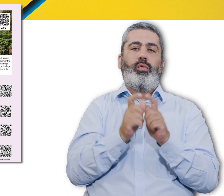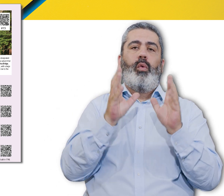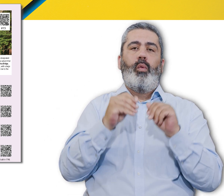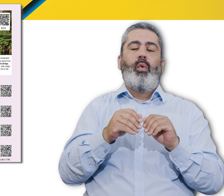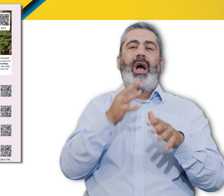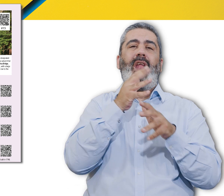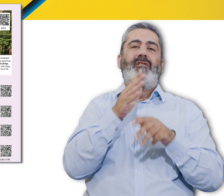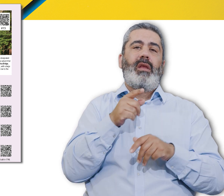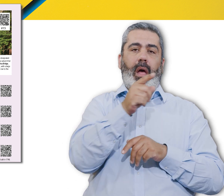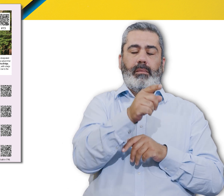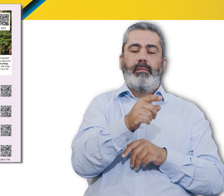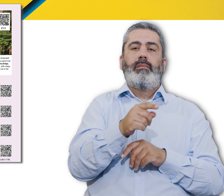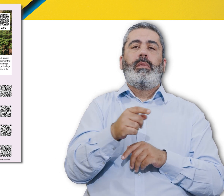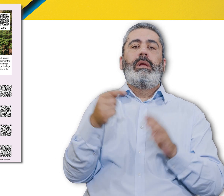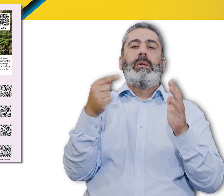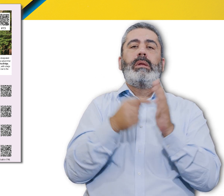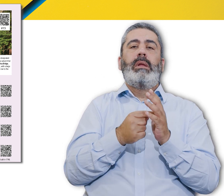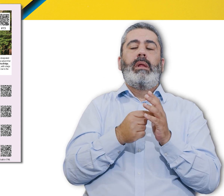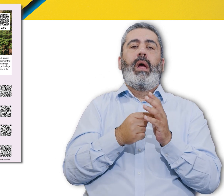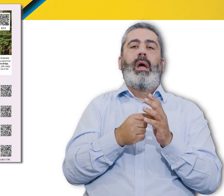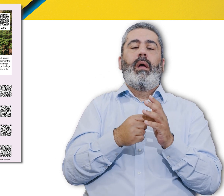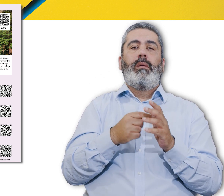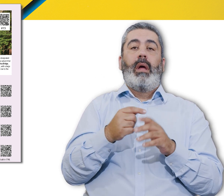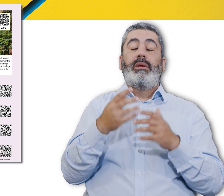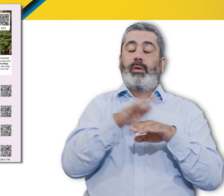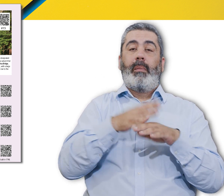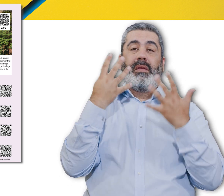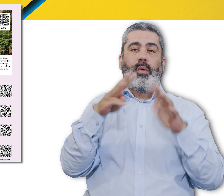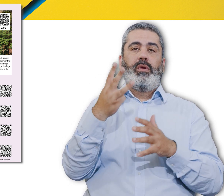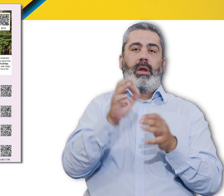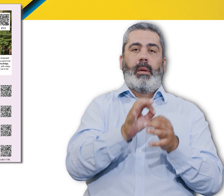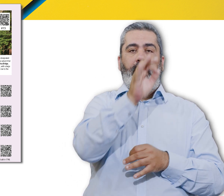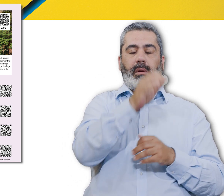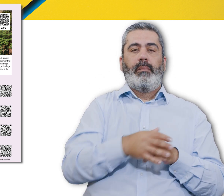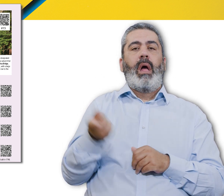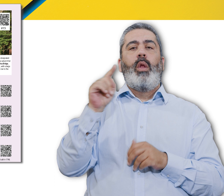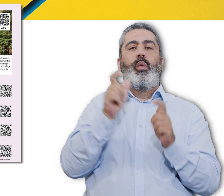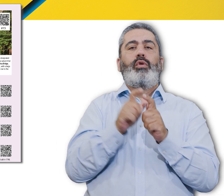of 930 m. Smixi, number 62. The village, alt.